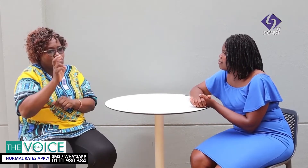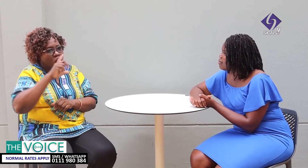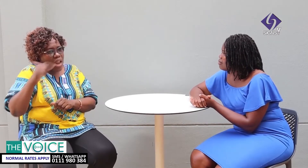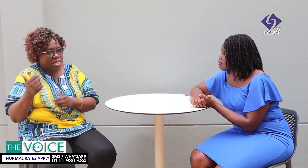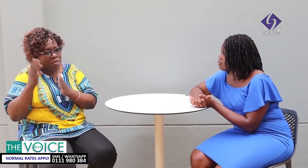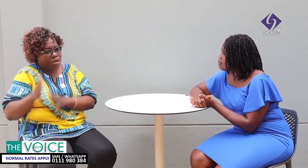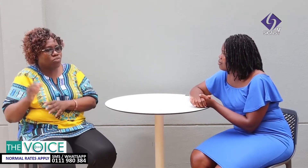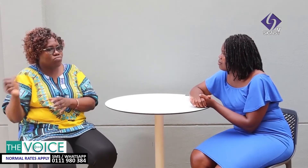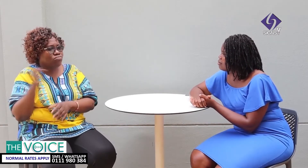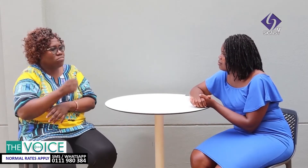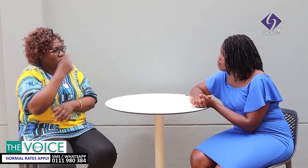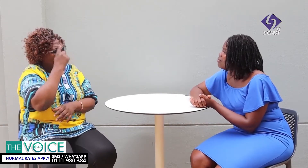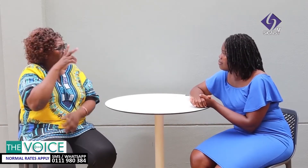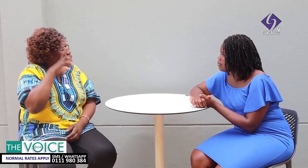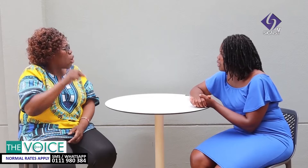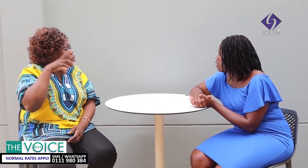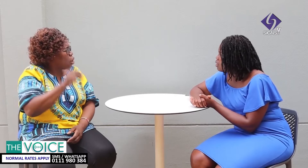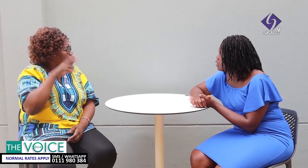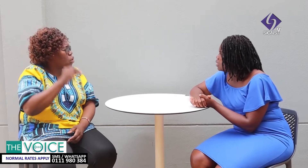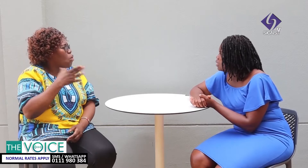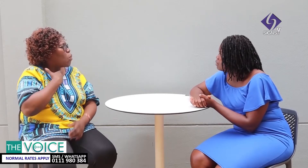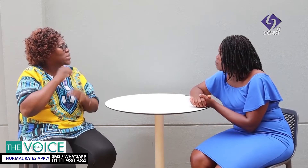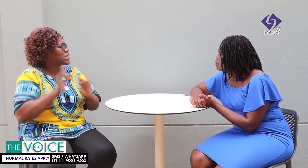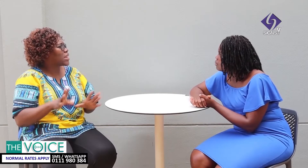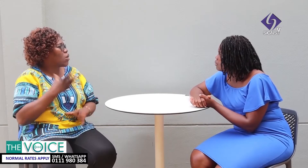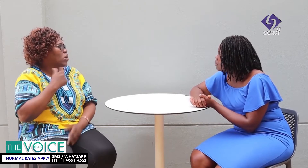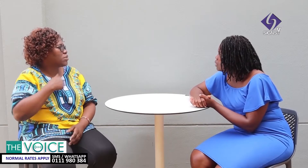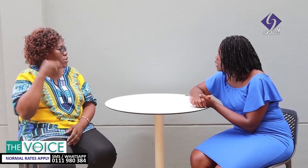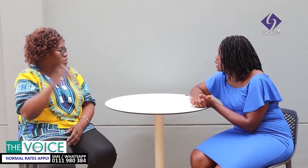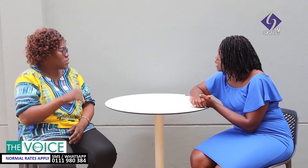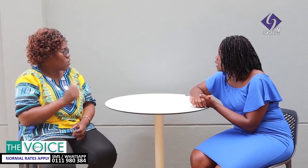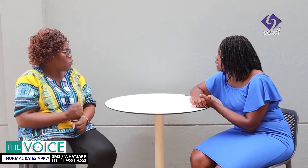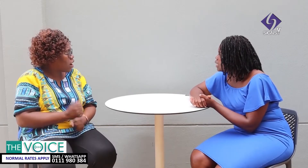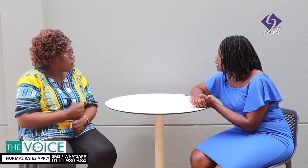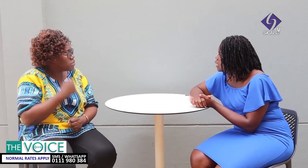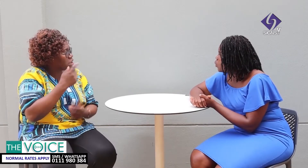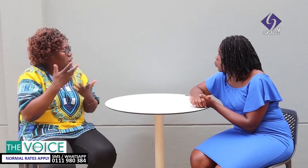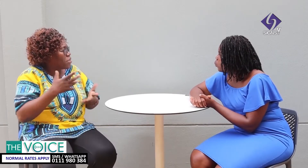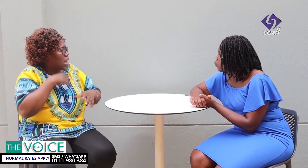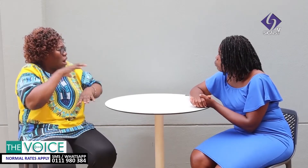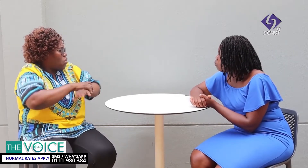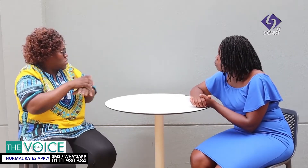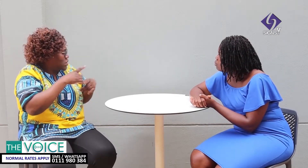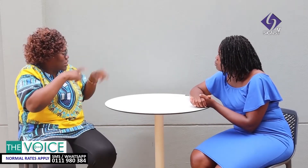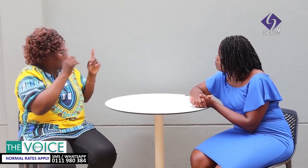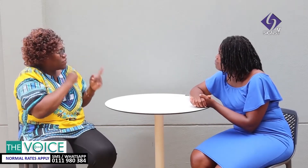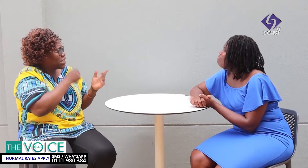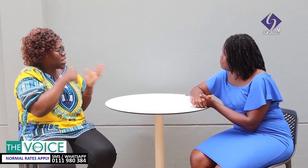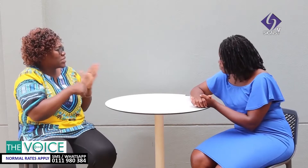Hindu man, and he actually said that I was like willing to leave, and maybe they replaced me with